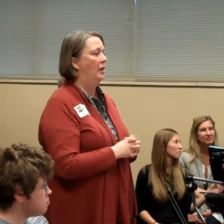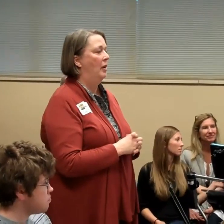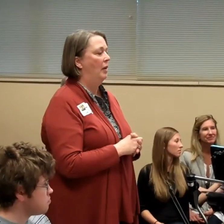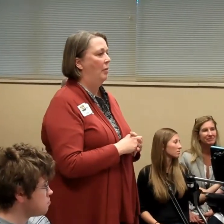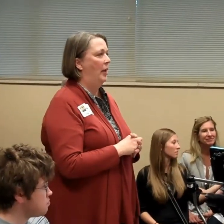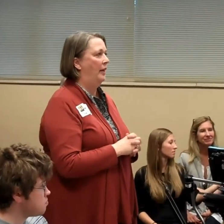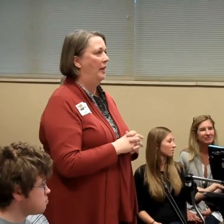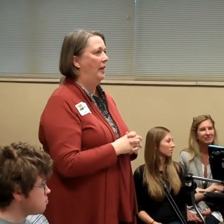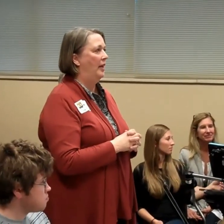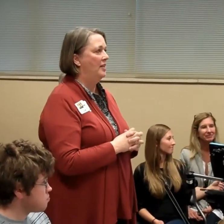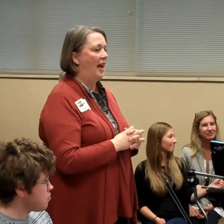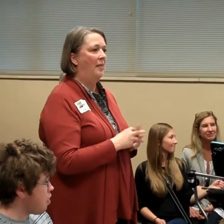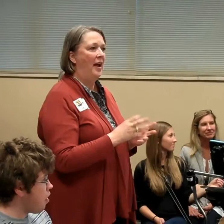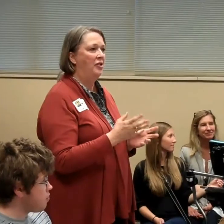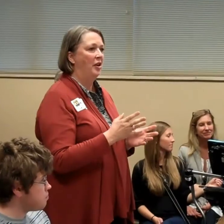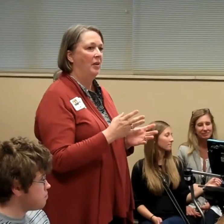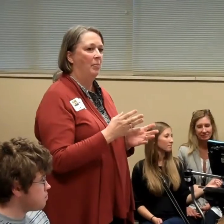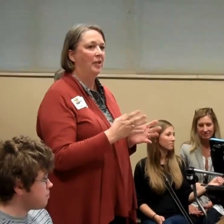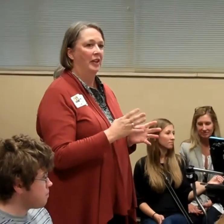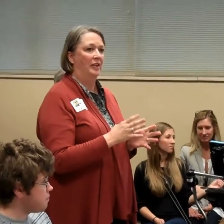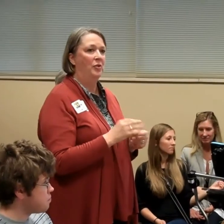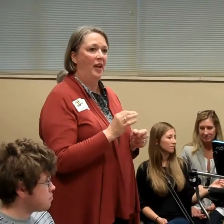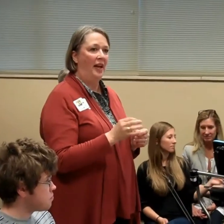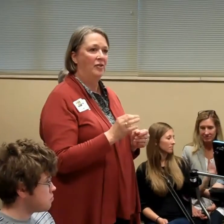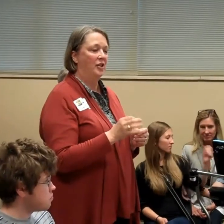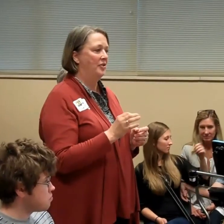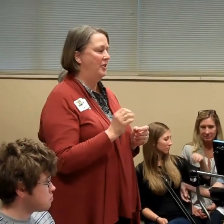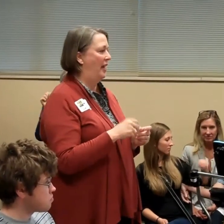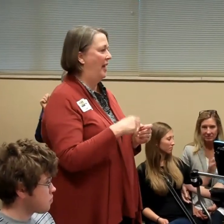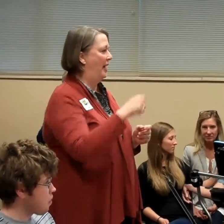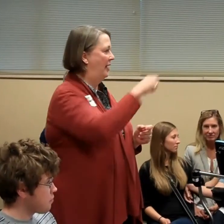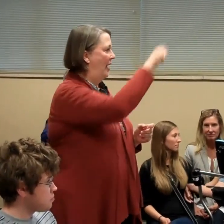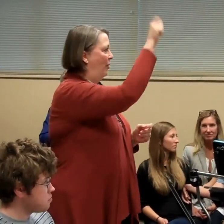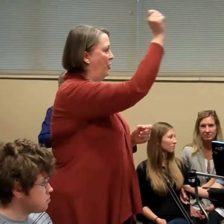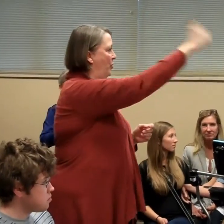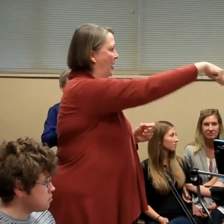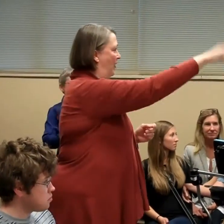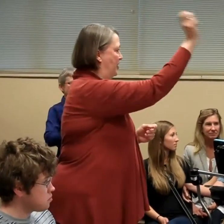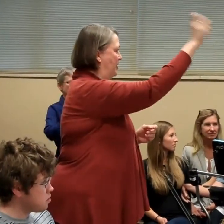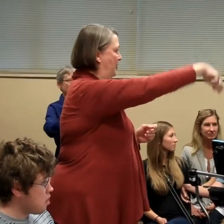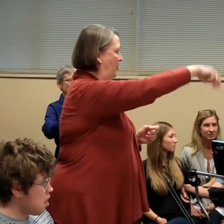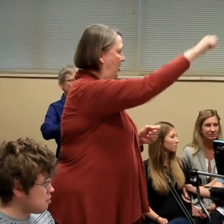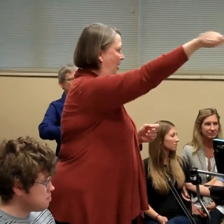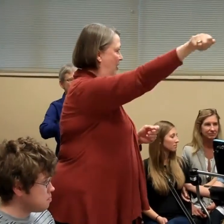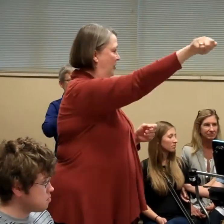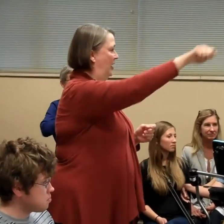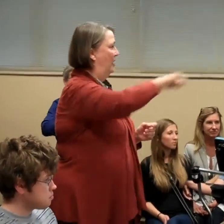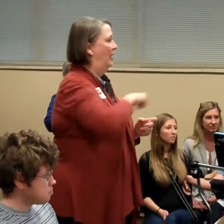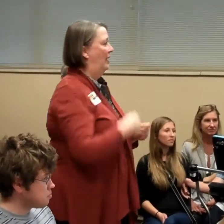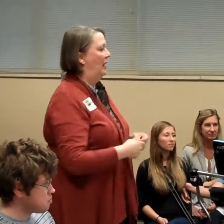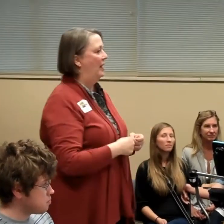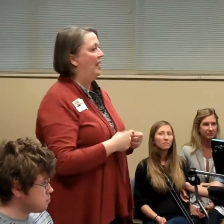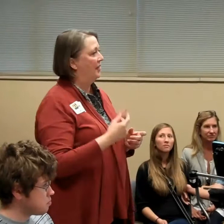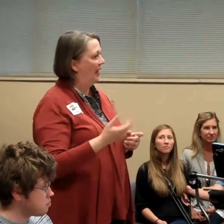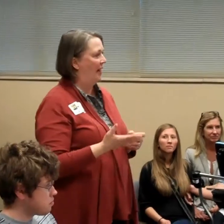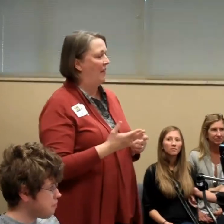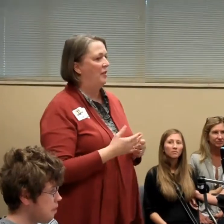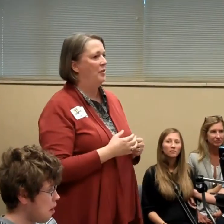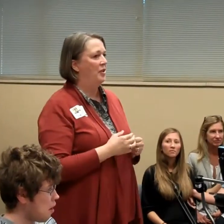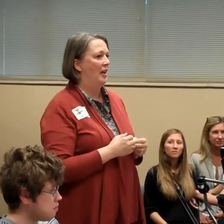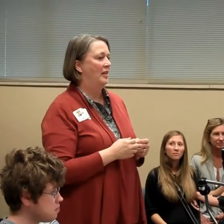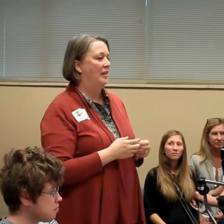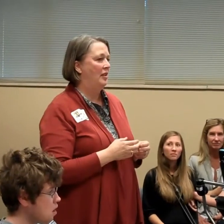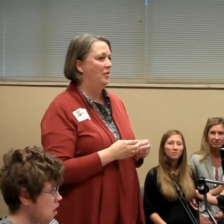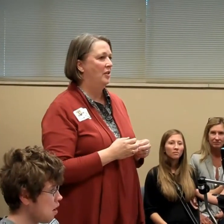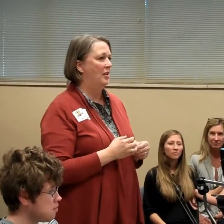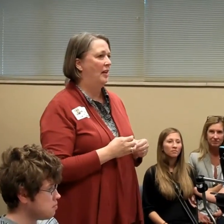difficult, but it's not a magic bullet. You can't just say, and now you will have assistive technology. He has a lot of